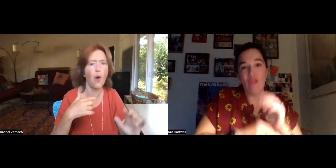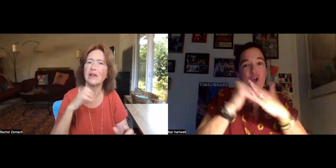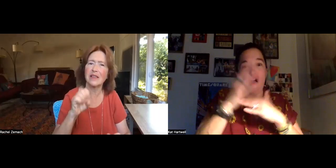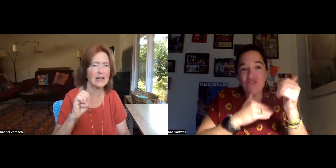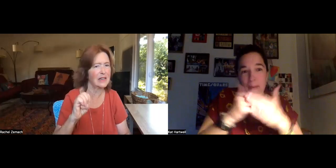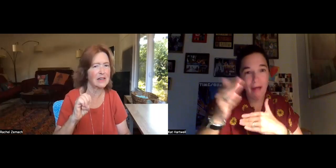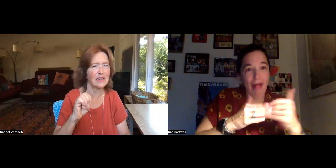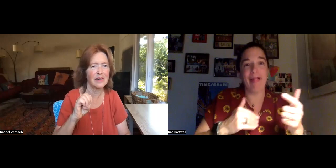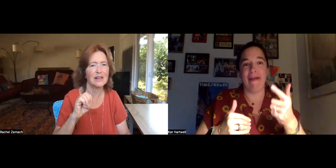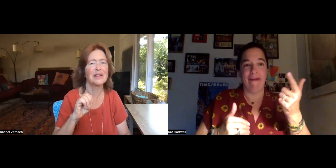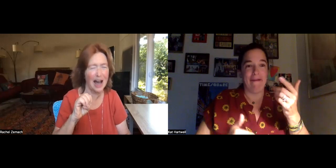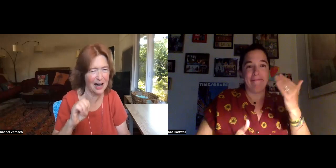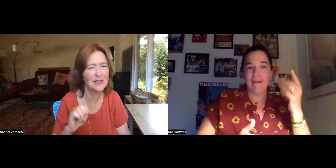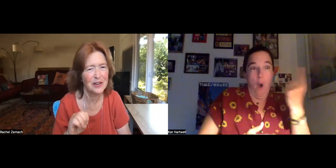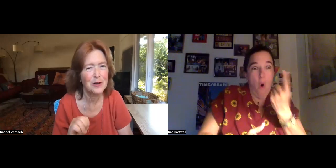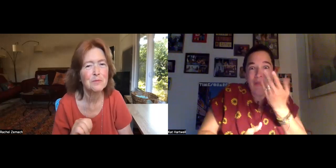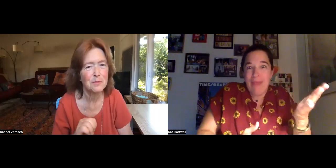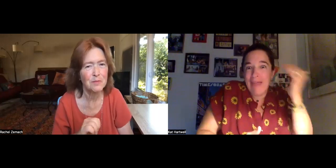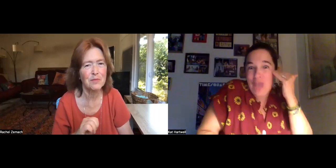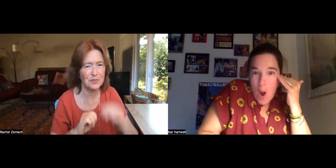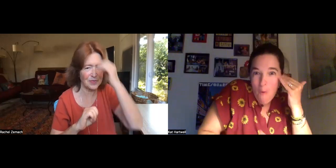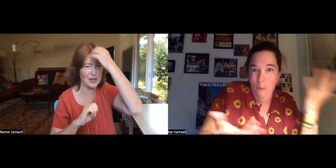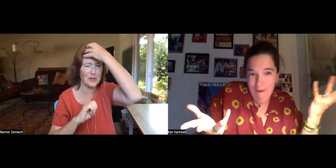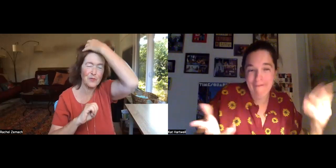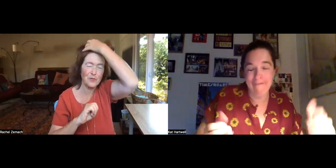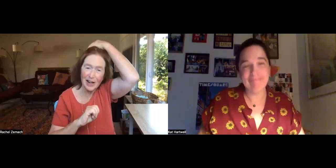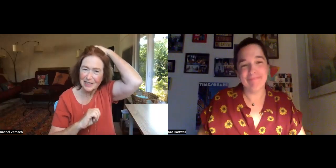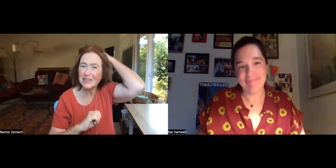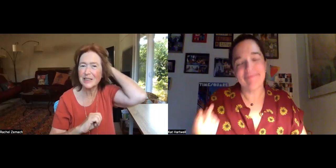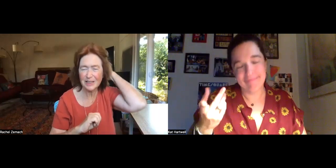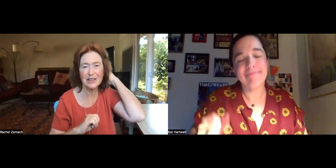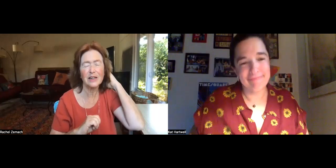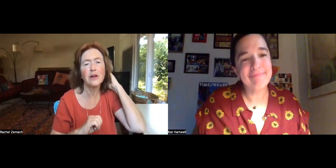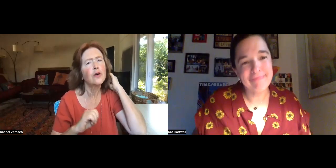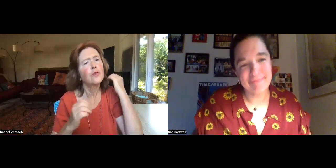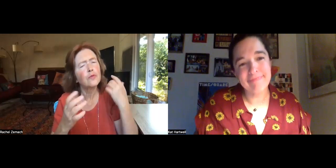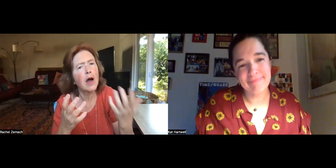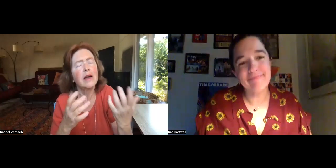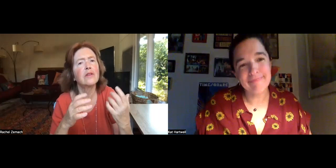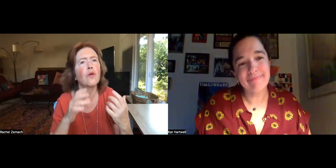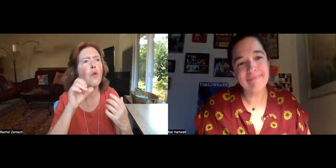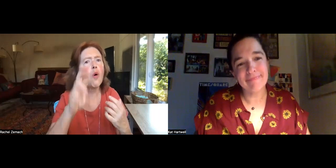they're comfortable. Yeah. Only thing they know. Right. Right.